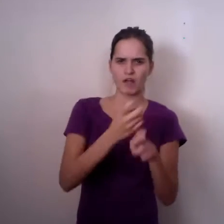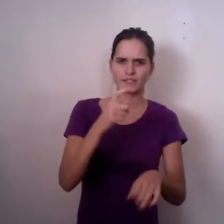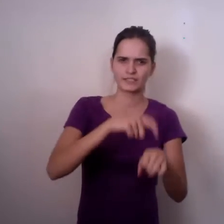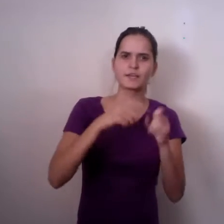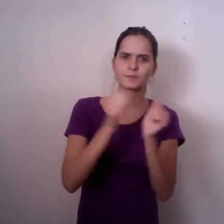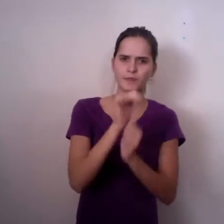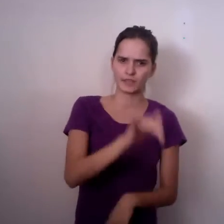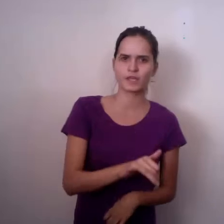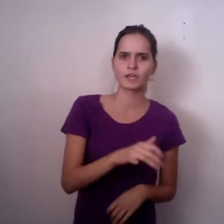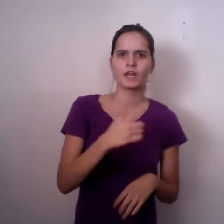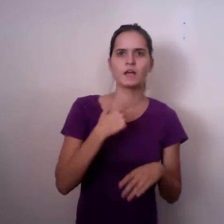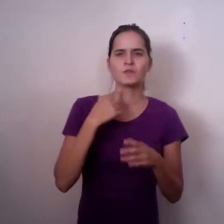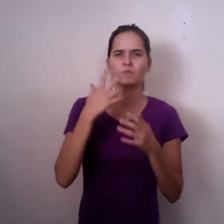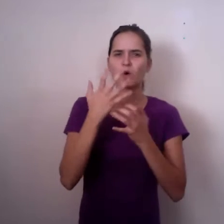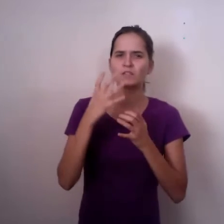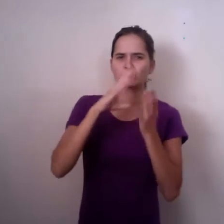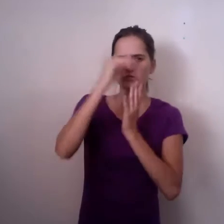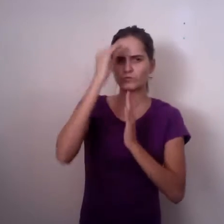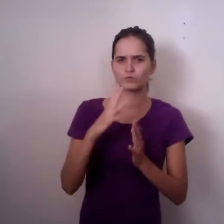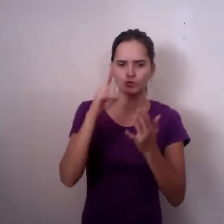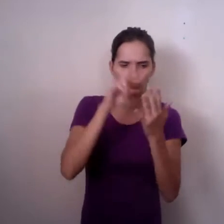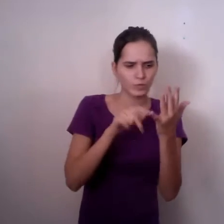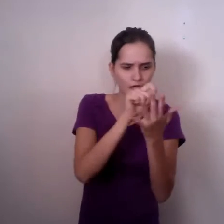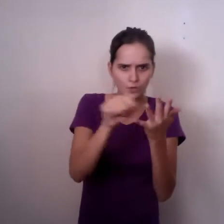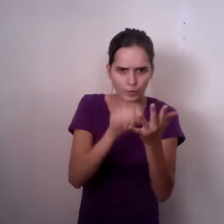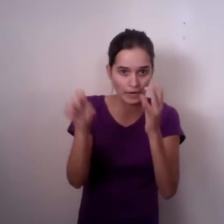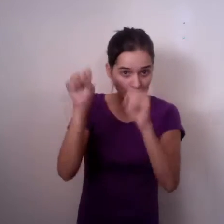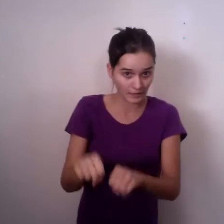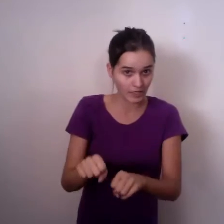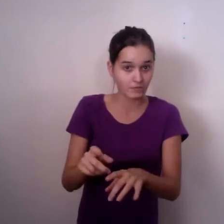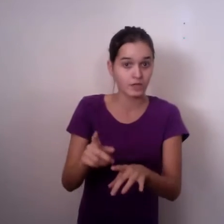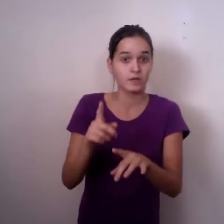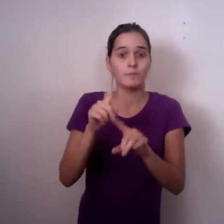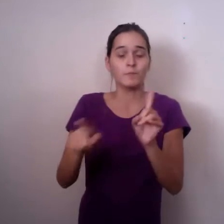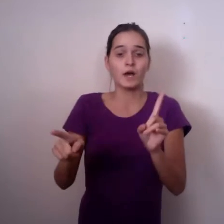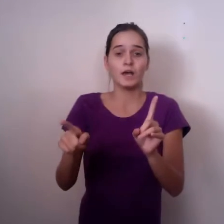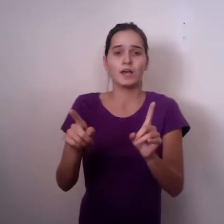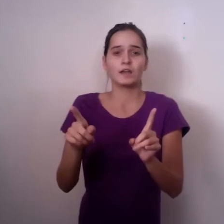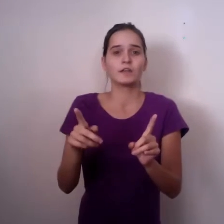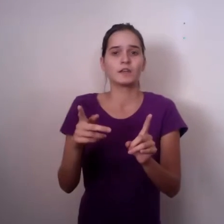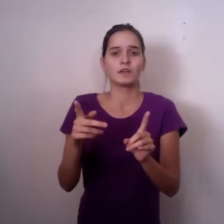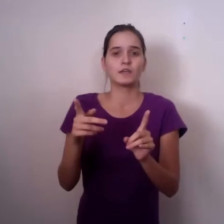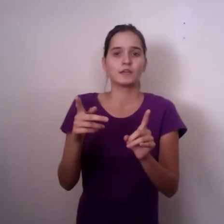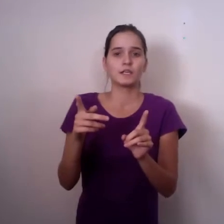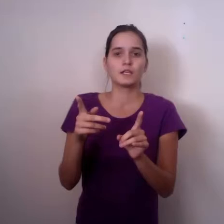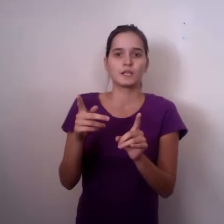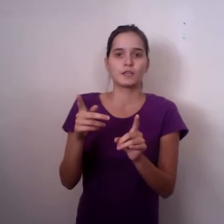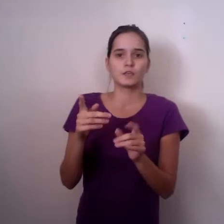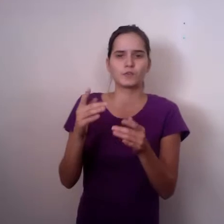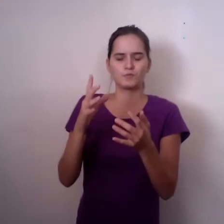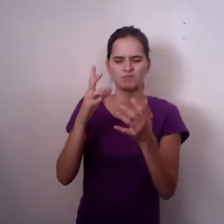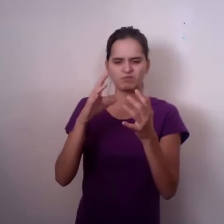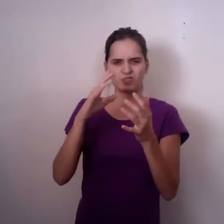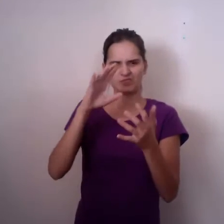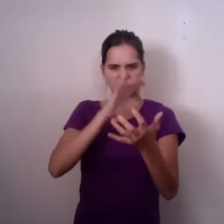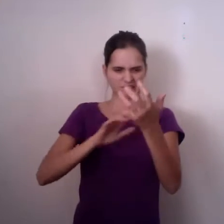want your students to read, but you end up kind of giving them a mixed bag of reading assignments that don't have any real coherence